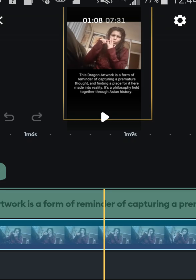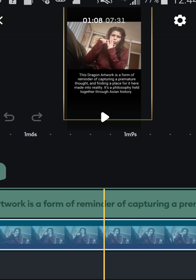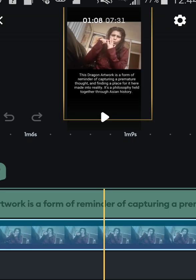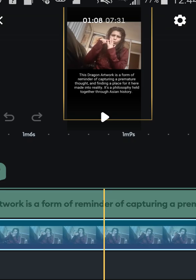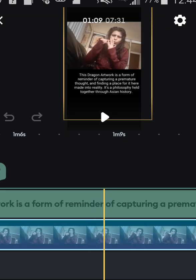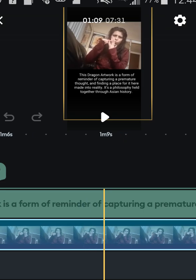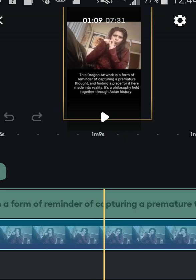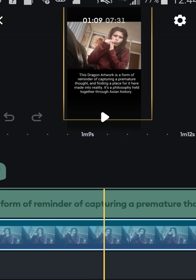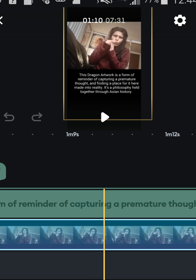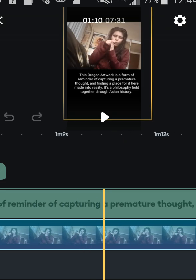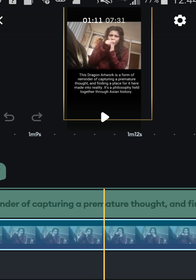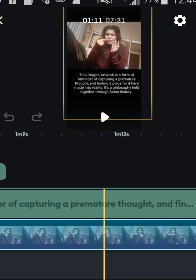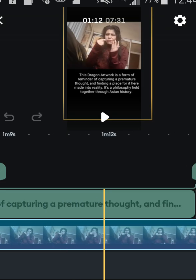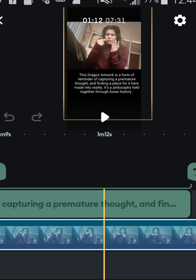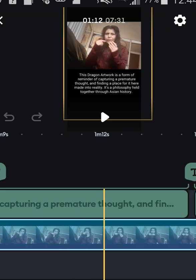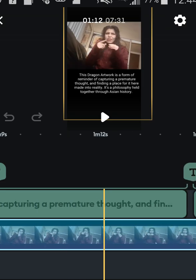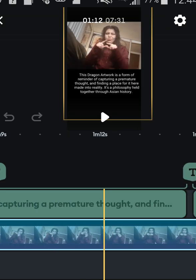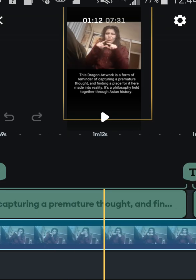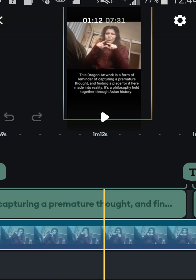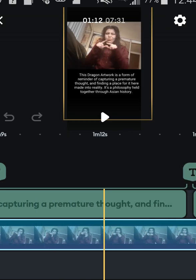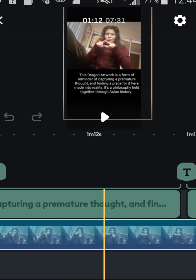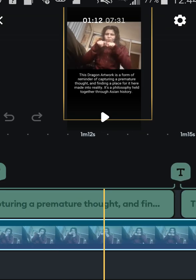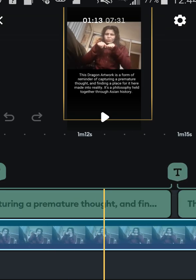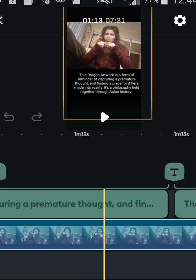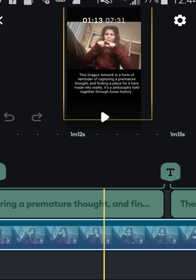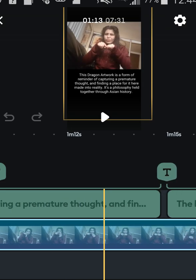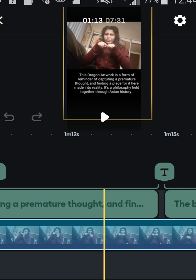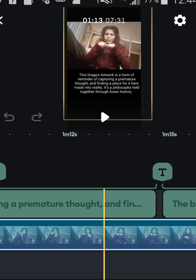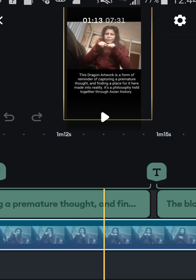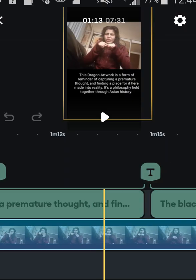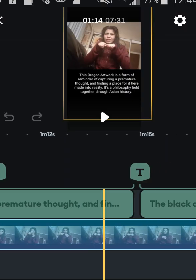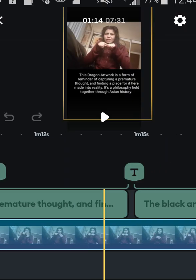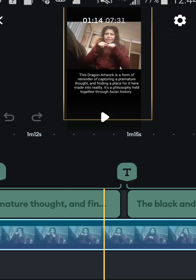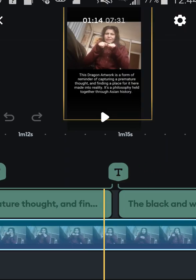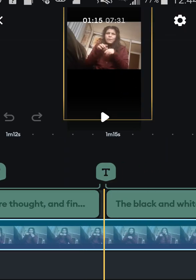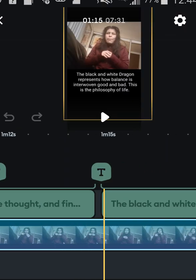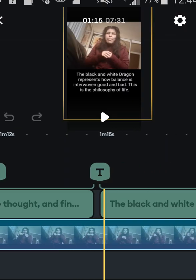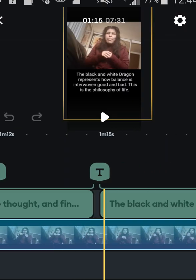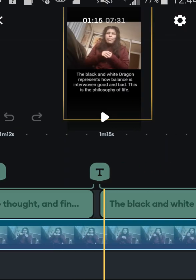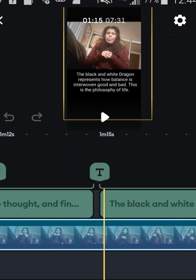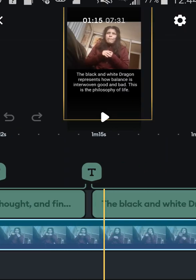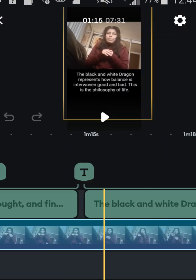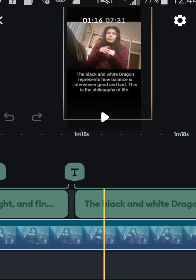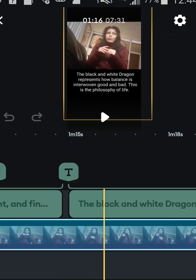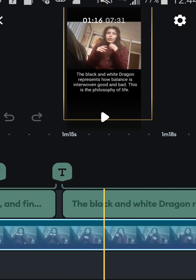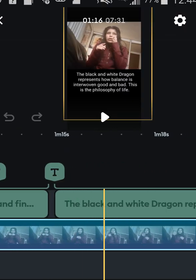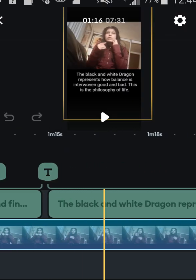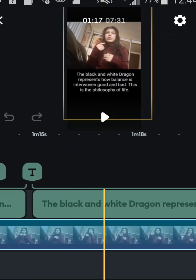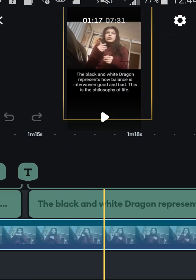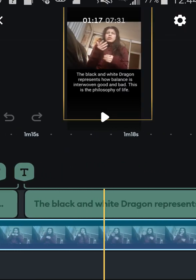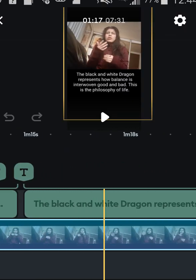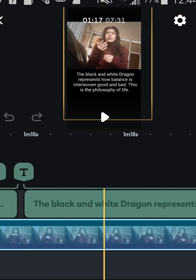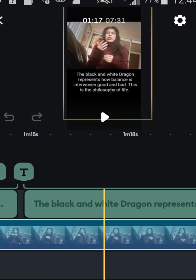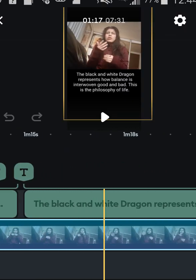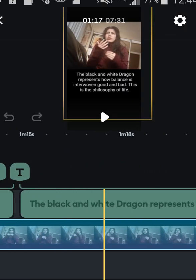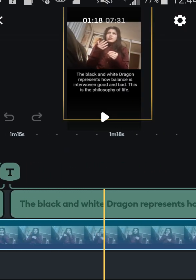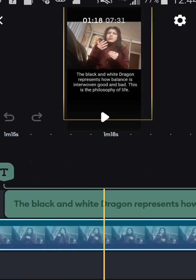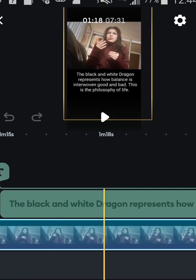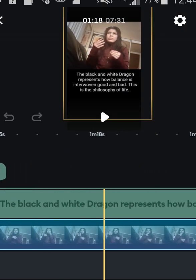time learning about different topics. So you